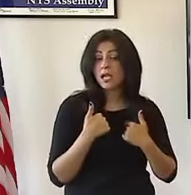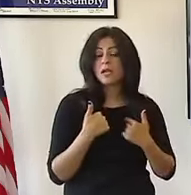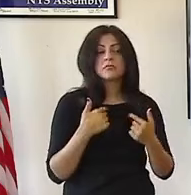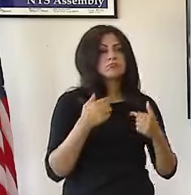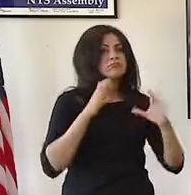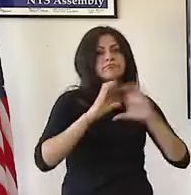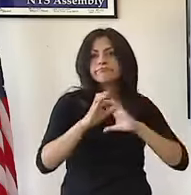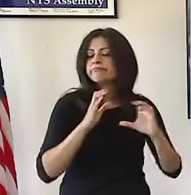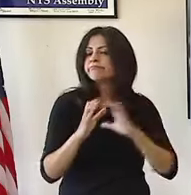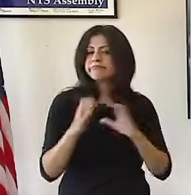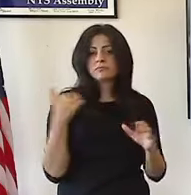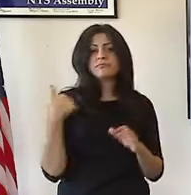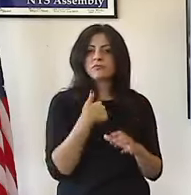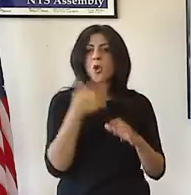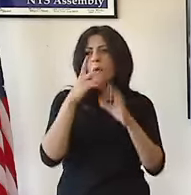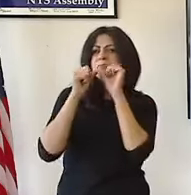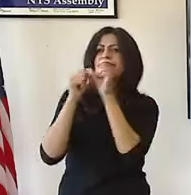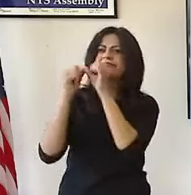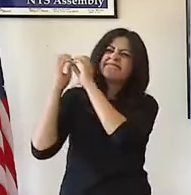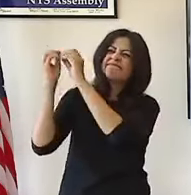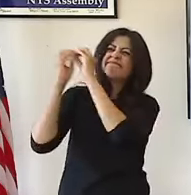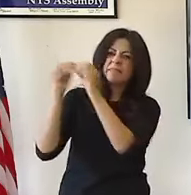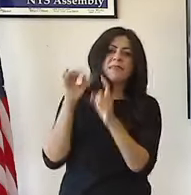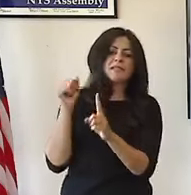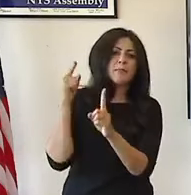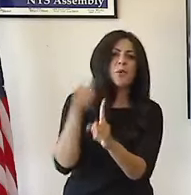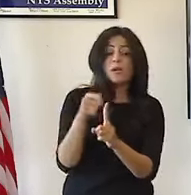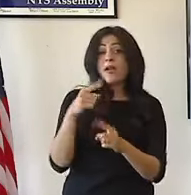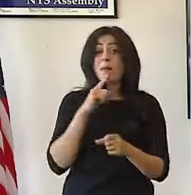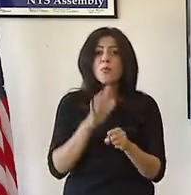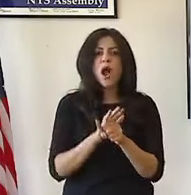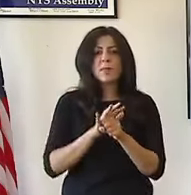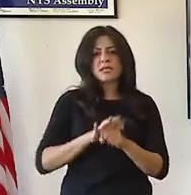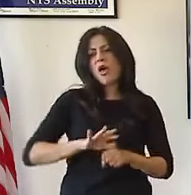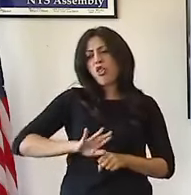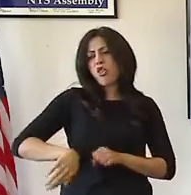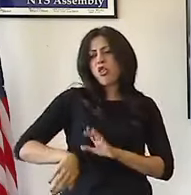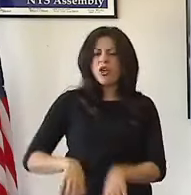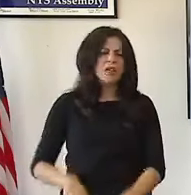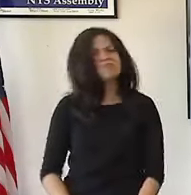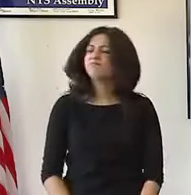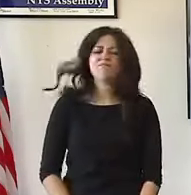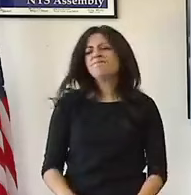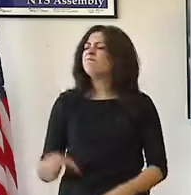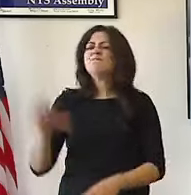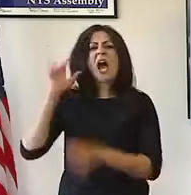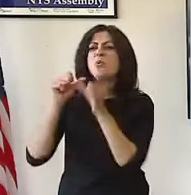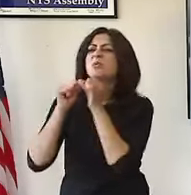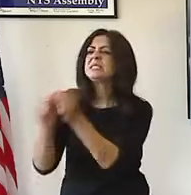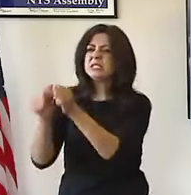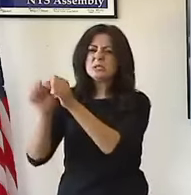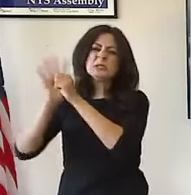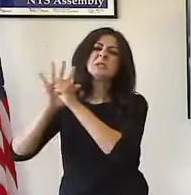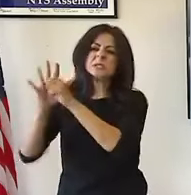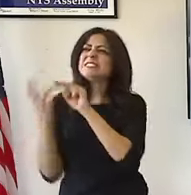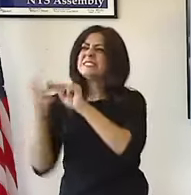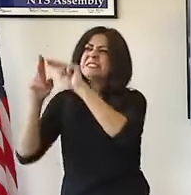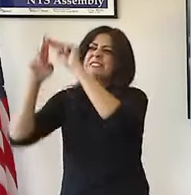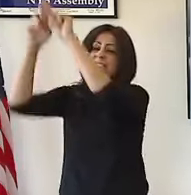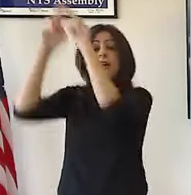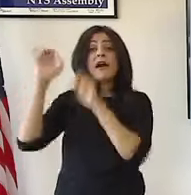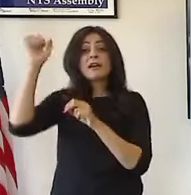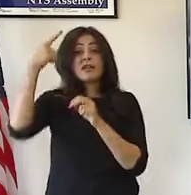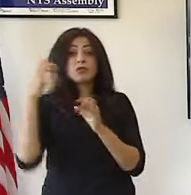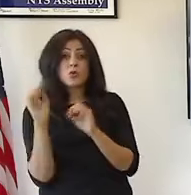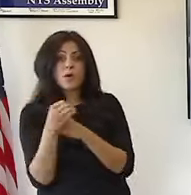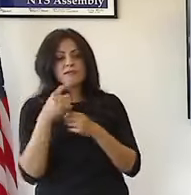with us, and we will continue to make this point. I promise you it is not something that I'm going to give up on. It is not something I'm backing down from. And the governor's